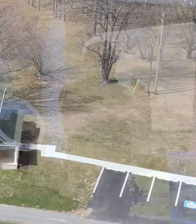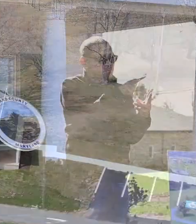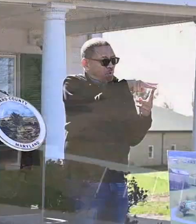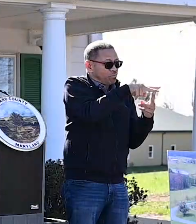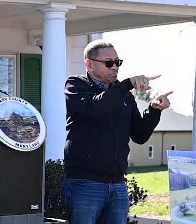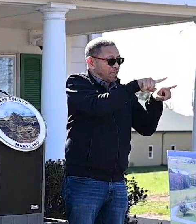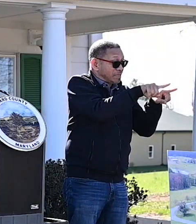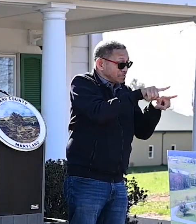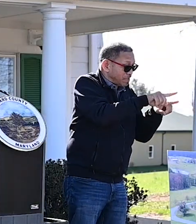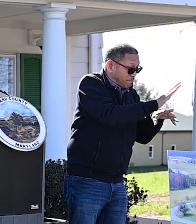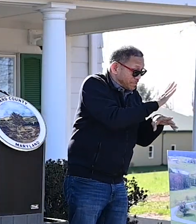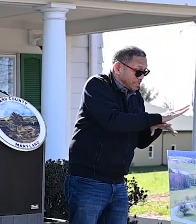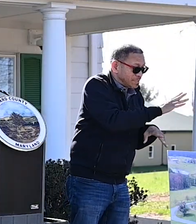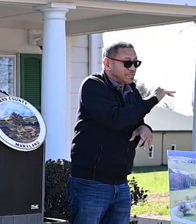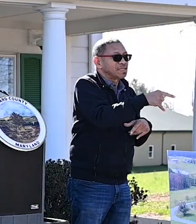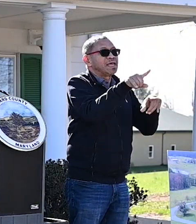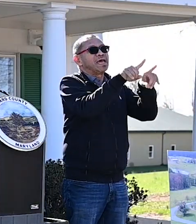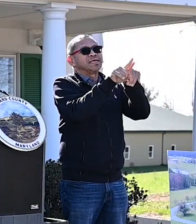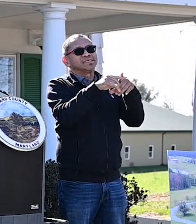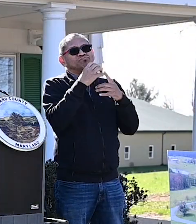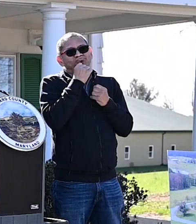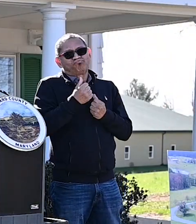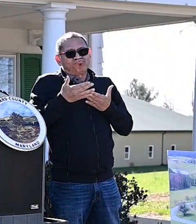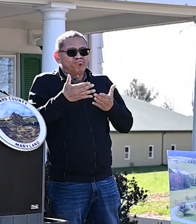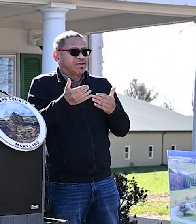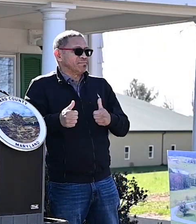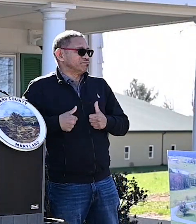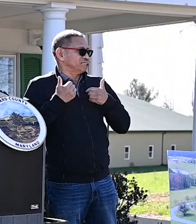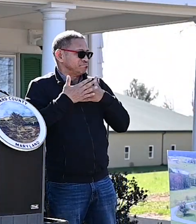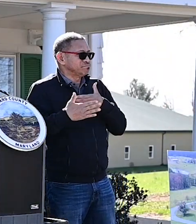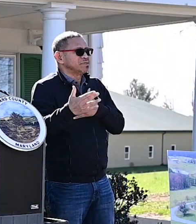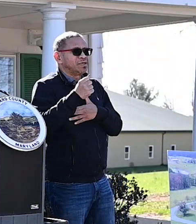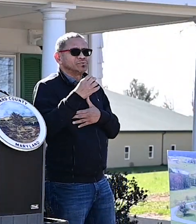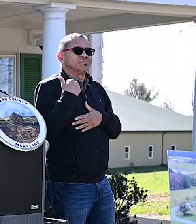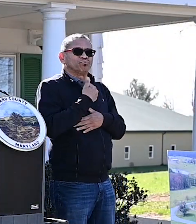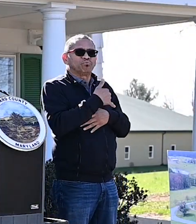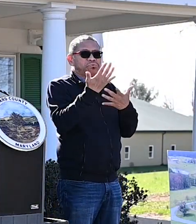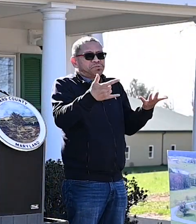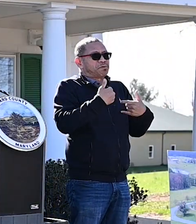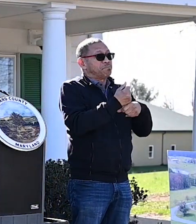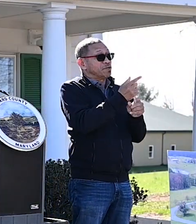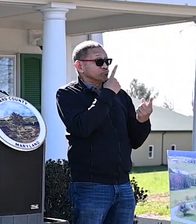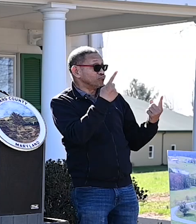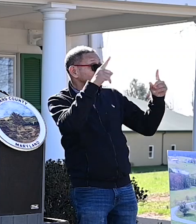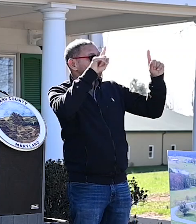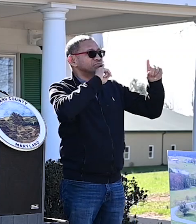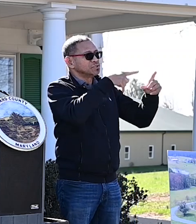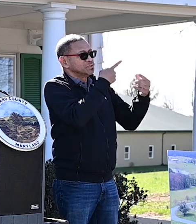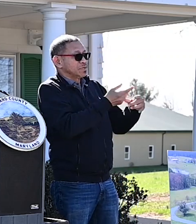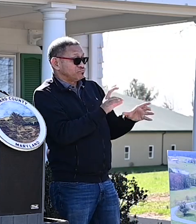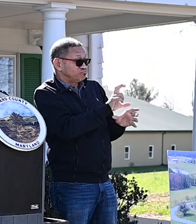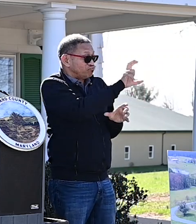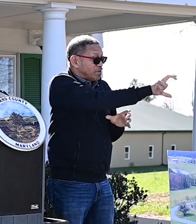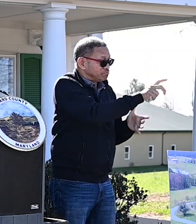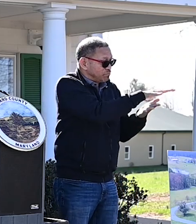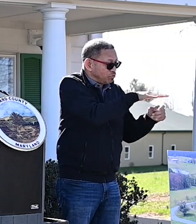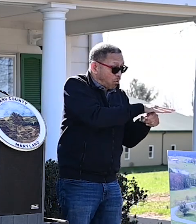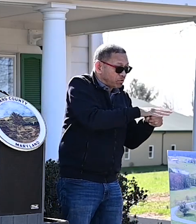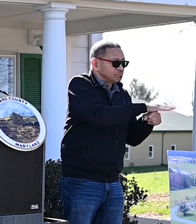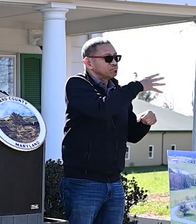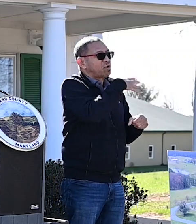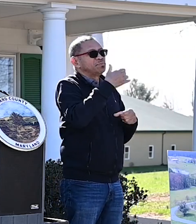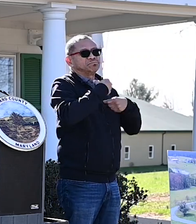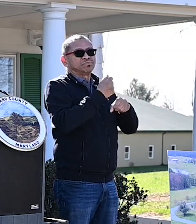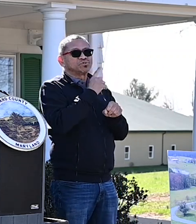as businesses and as a valued way of life. Together, we have made strides to innovate and invest in local farming